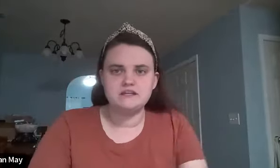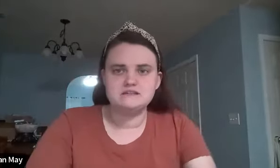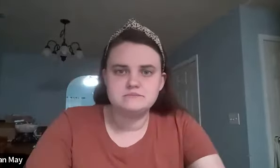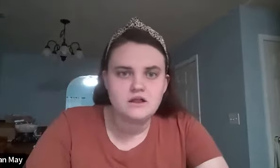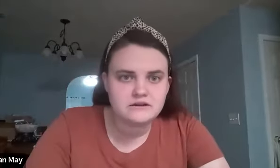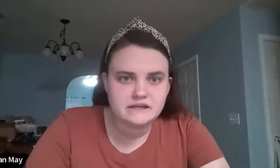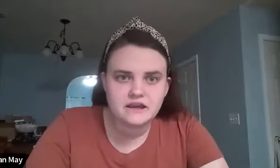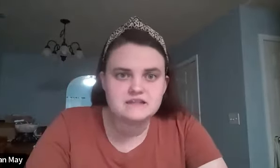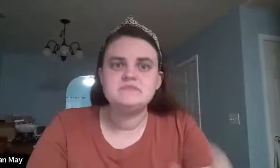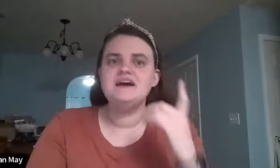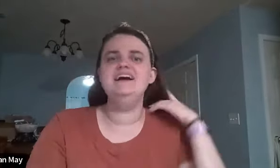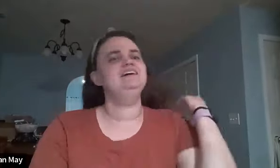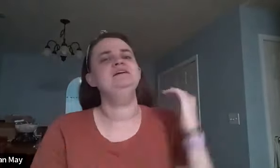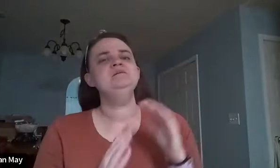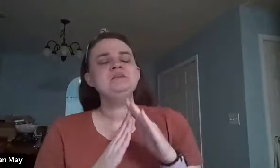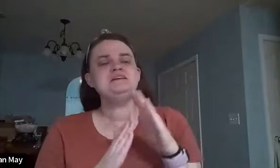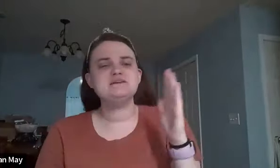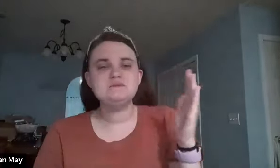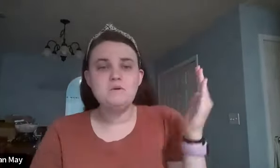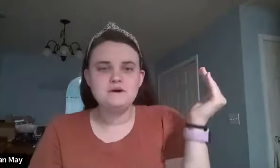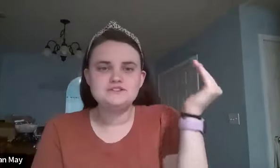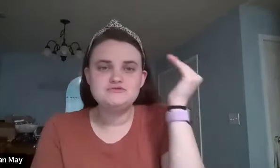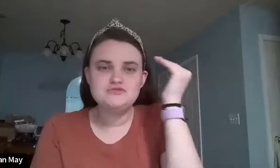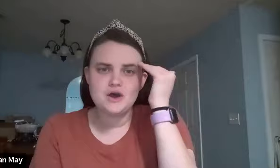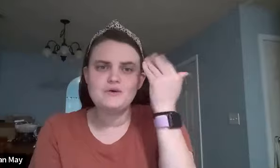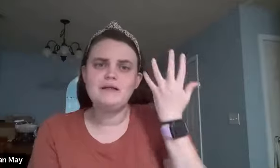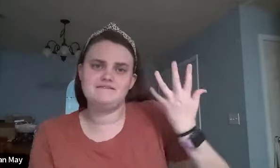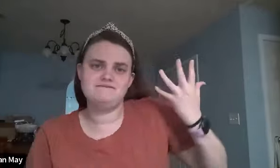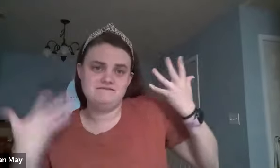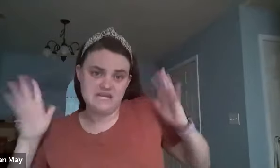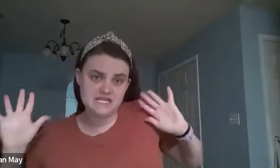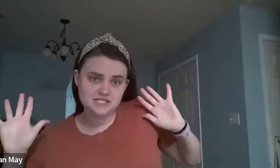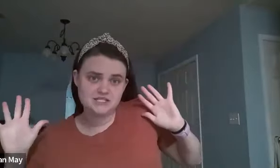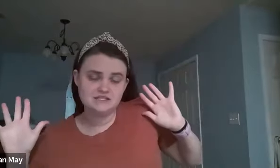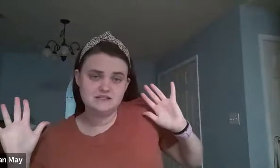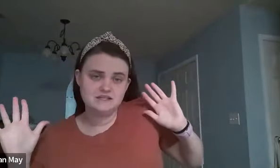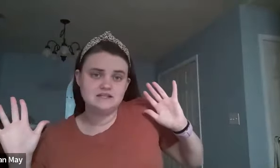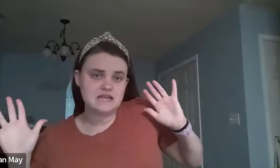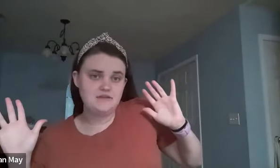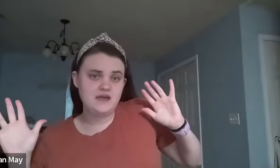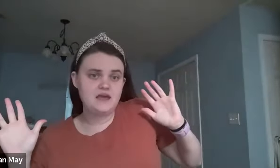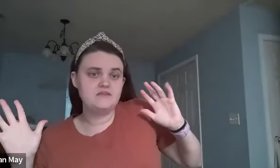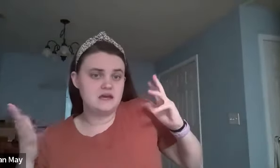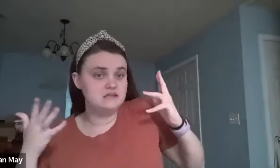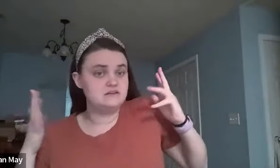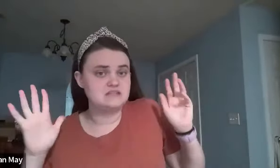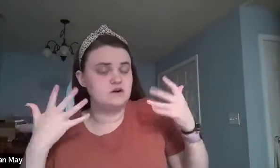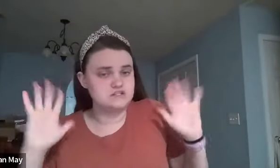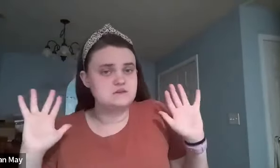getting smaller in here, guys. Some people will do no like finished to add that, and that's also something